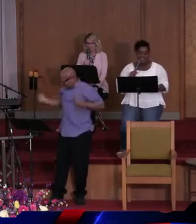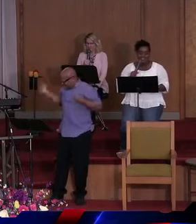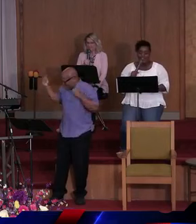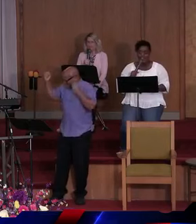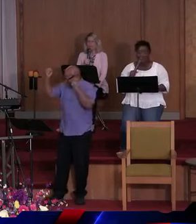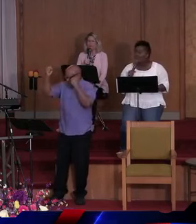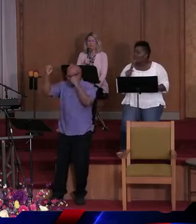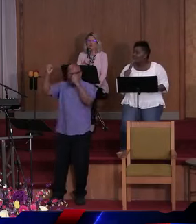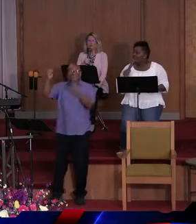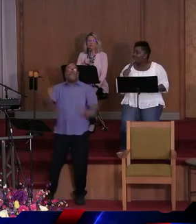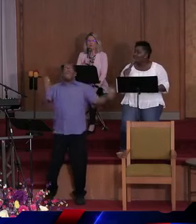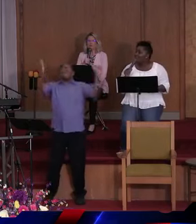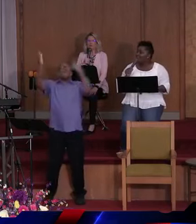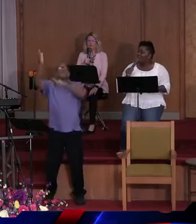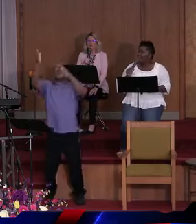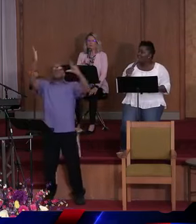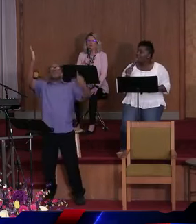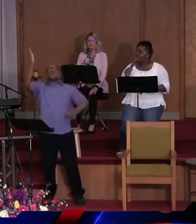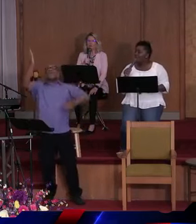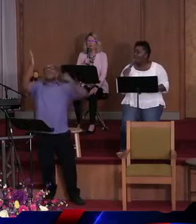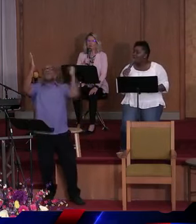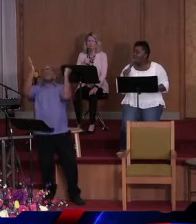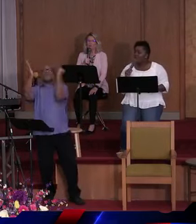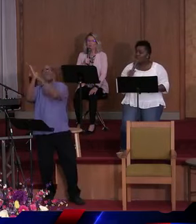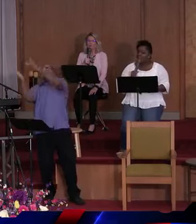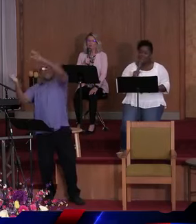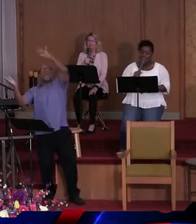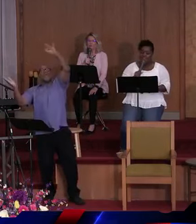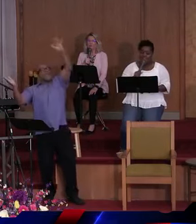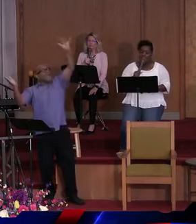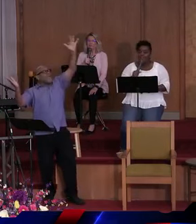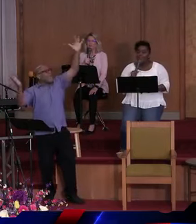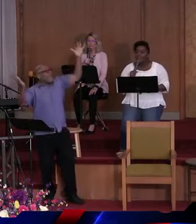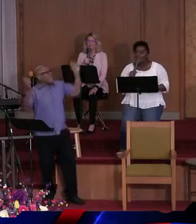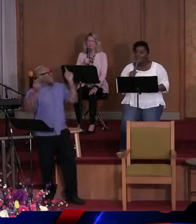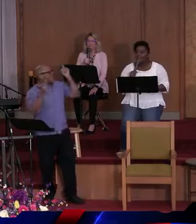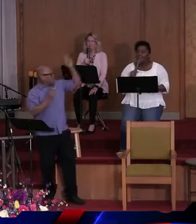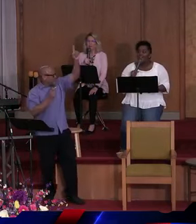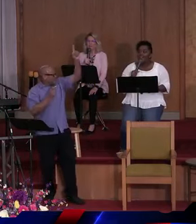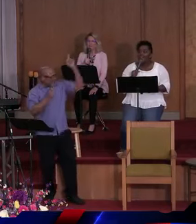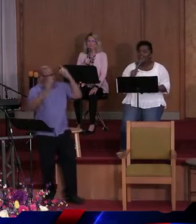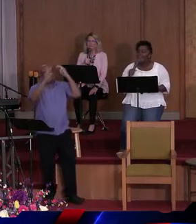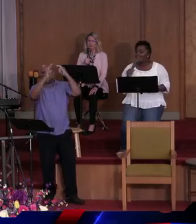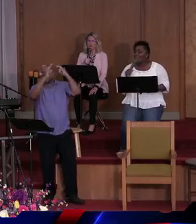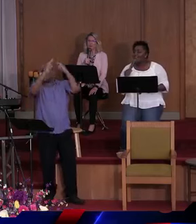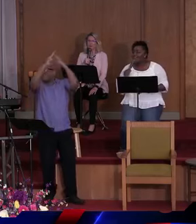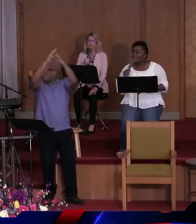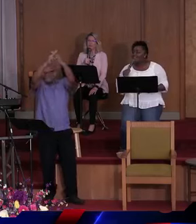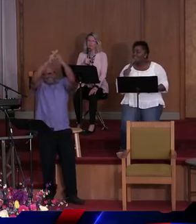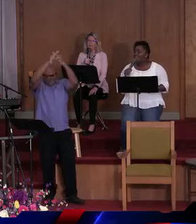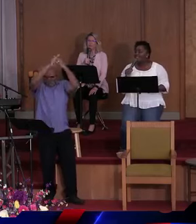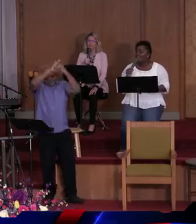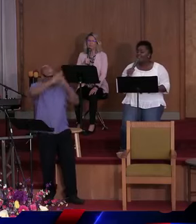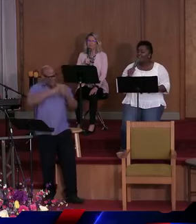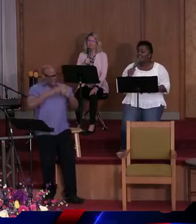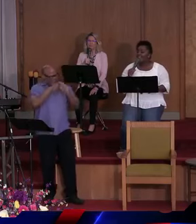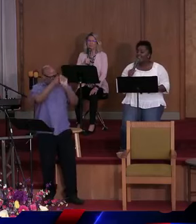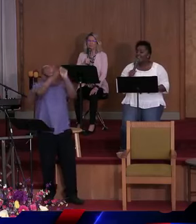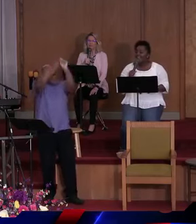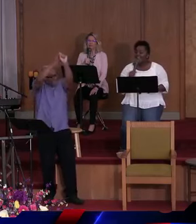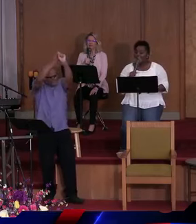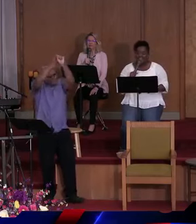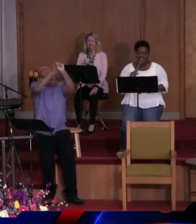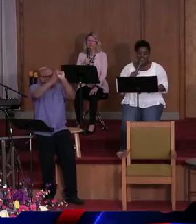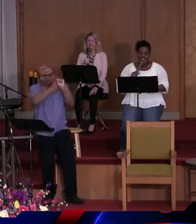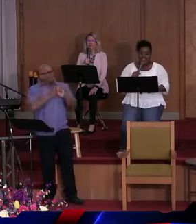Almighty, Lord of glory, you have called me friend.